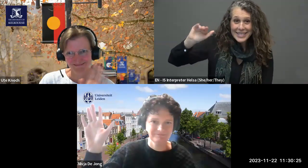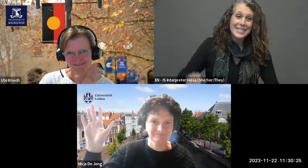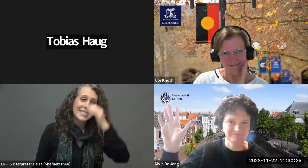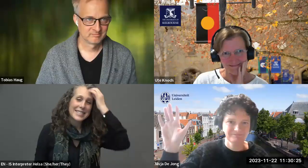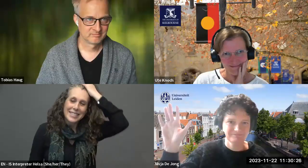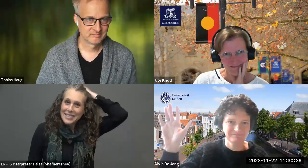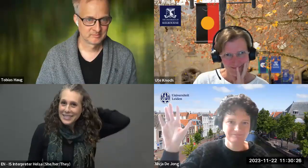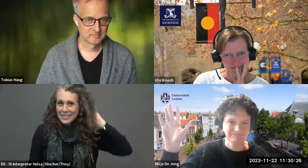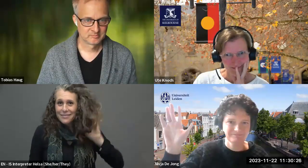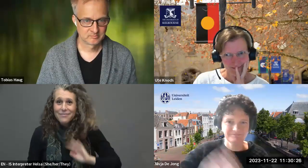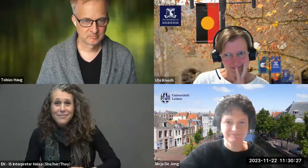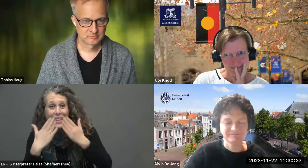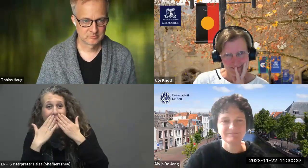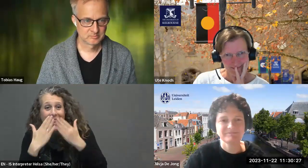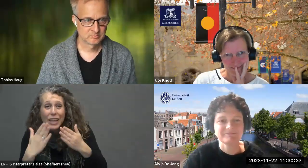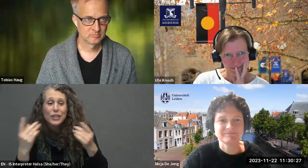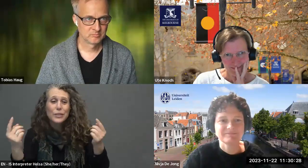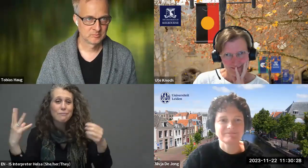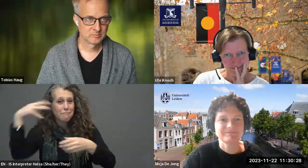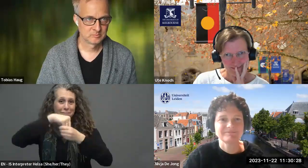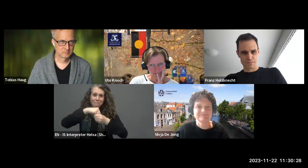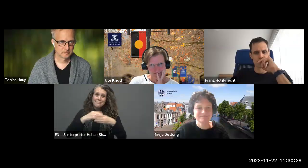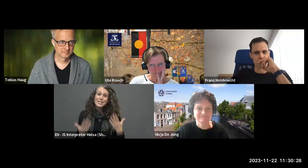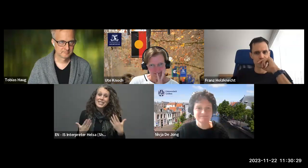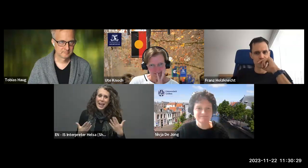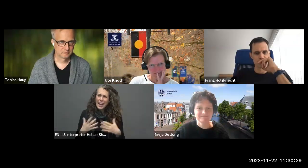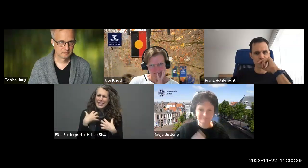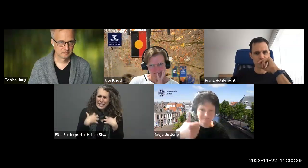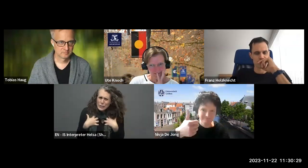this this very interesting day of discussion.